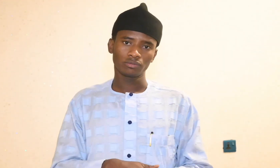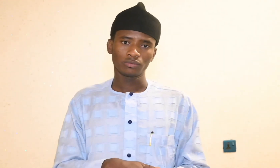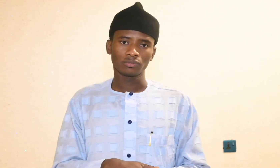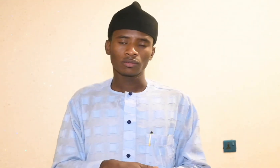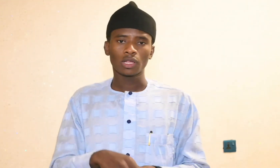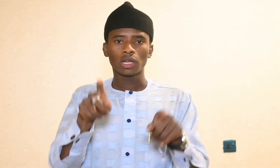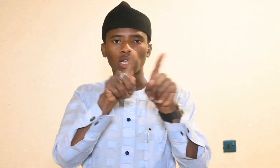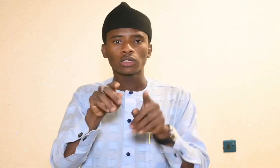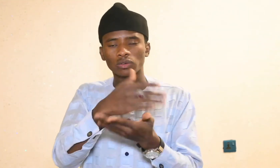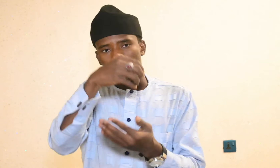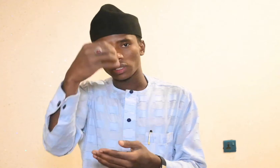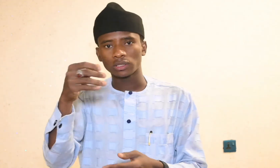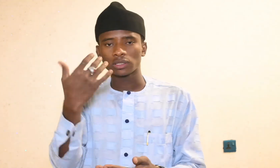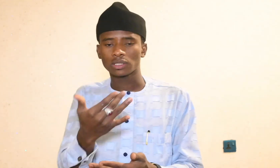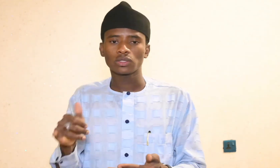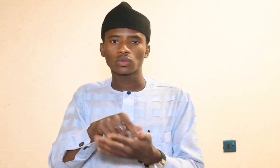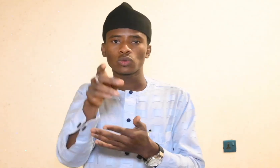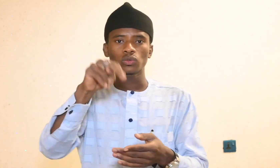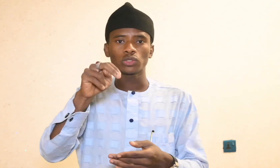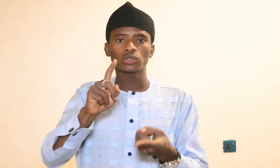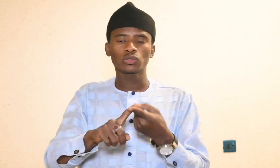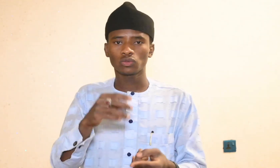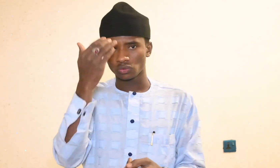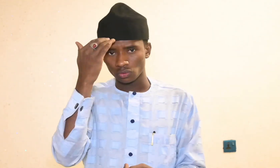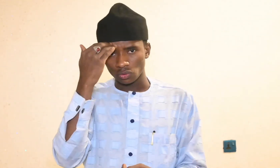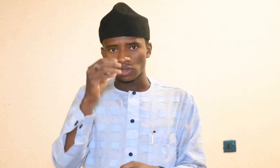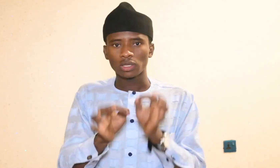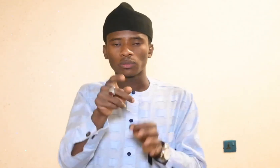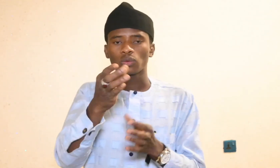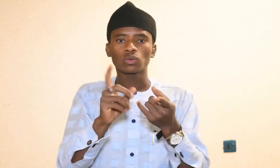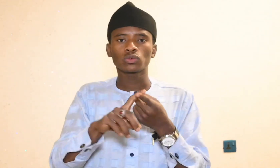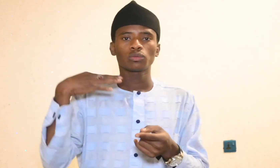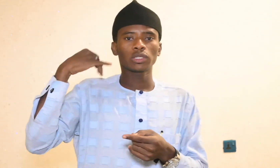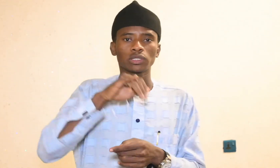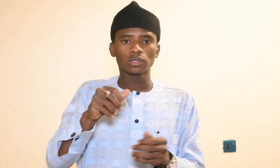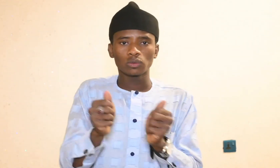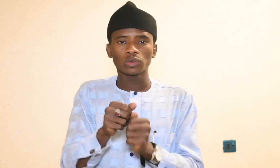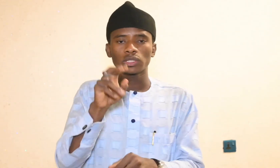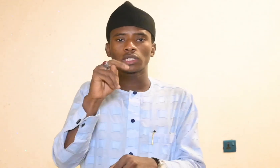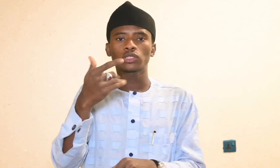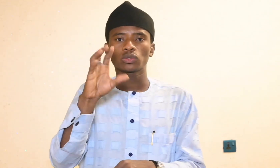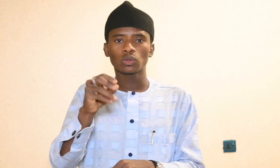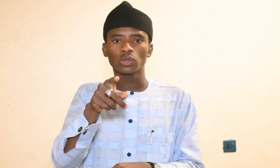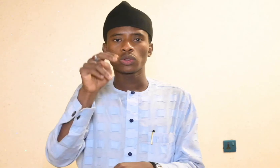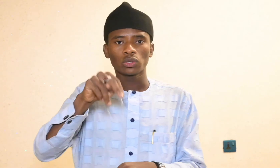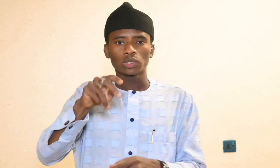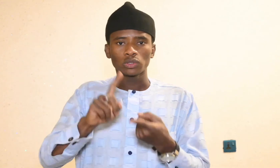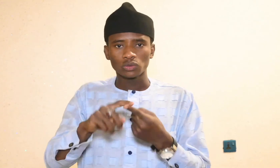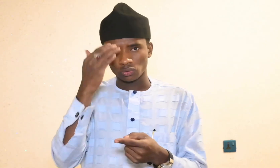Another thing you need to know if you want to volunteer for an NGO is that you need to be emotionally and physically prepared for the